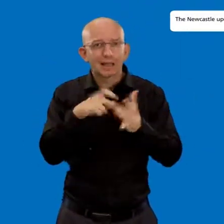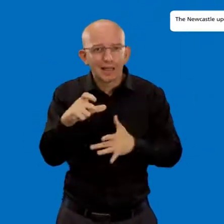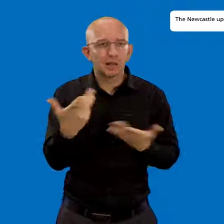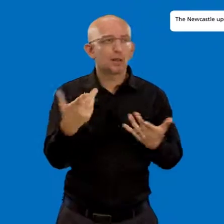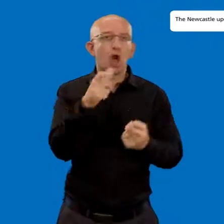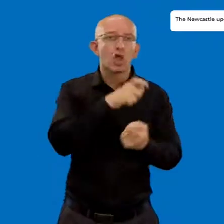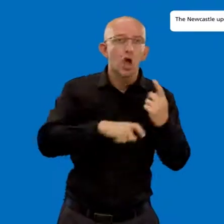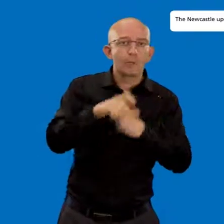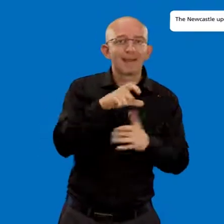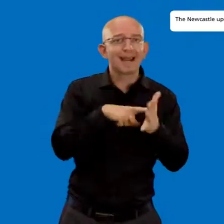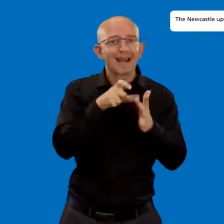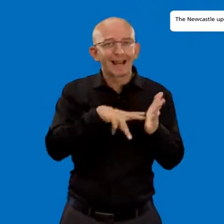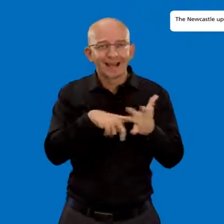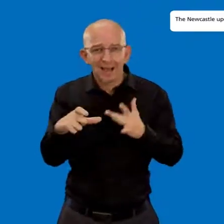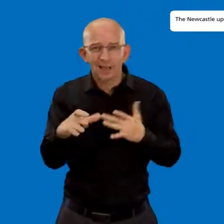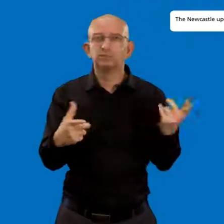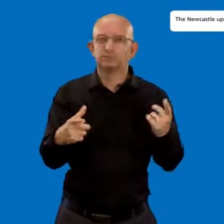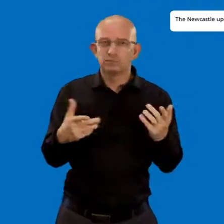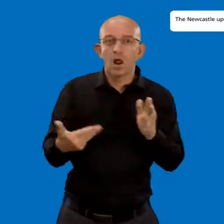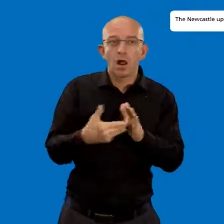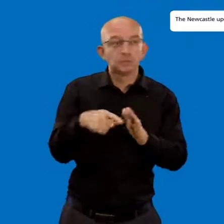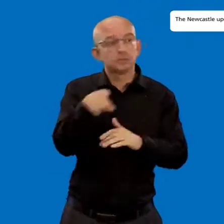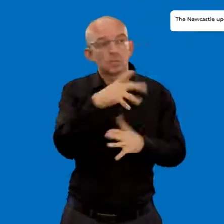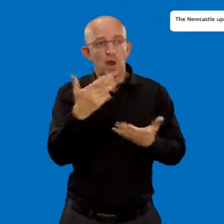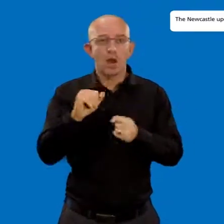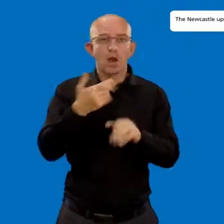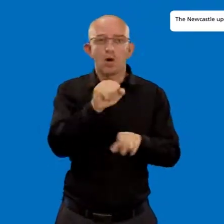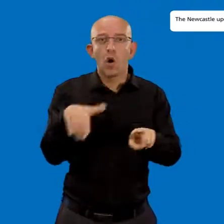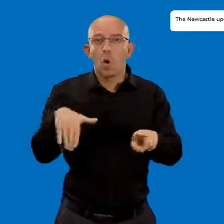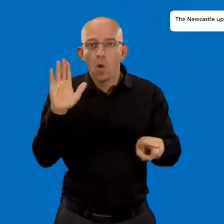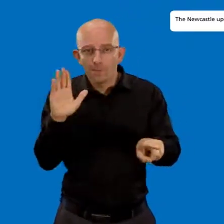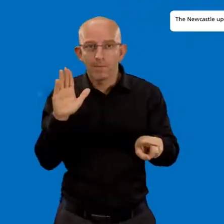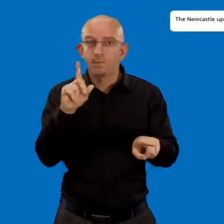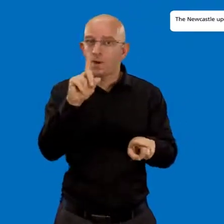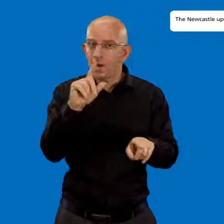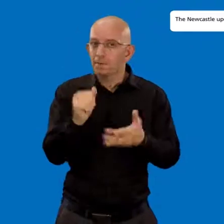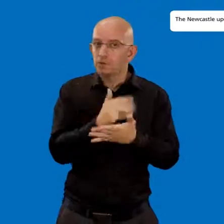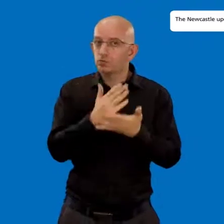those provided in the home, as long as we have the patient's consent to do so.